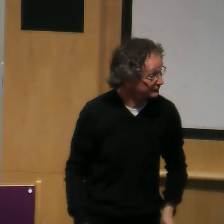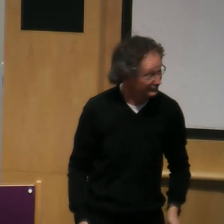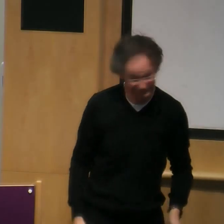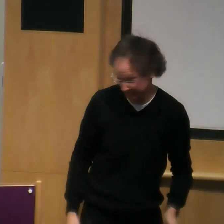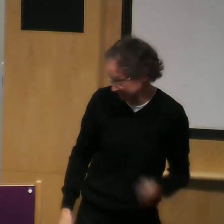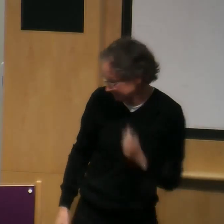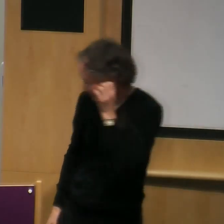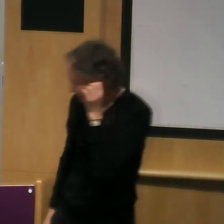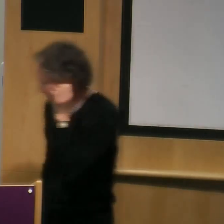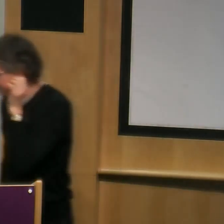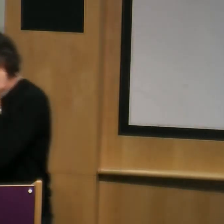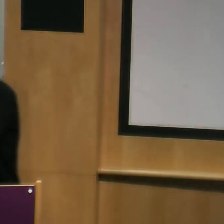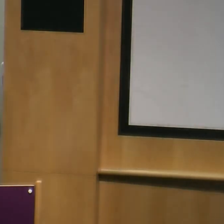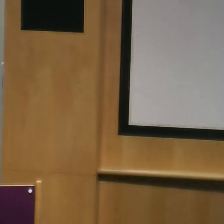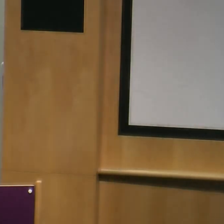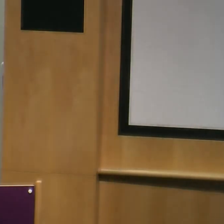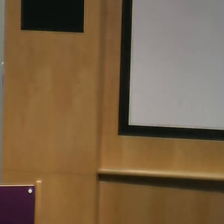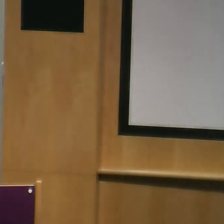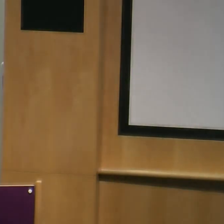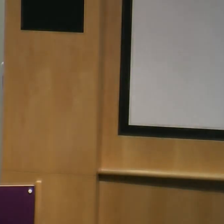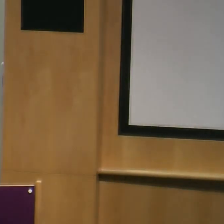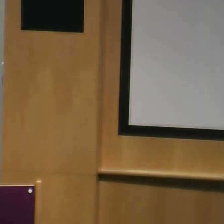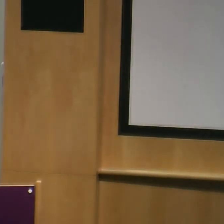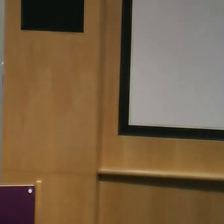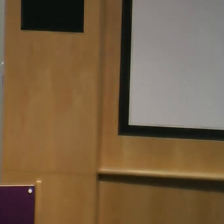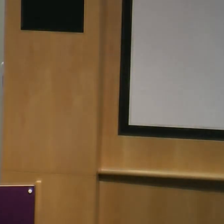something that I could use as a tool to show the council.